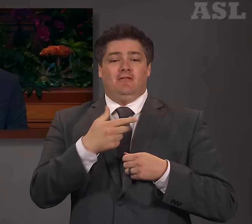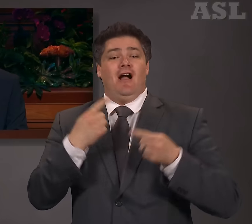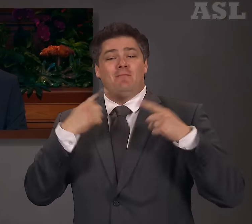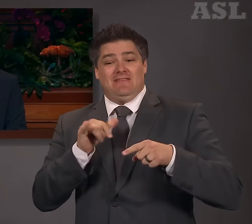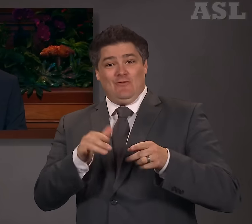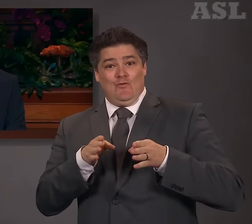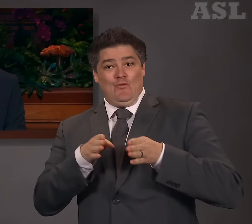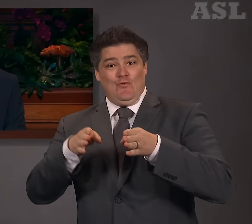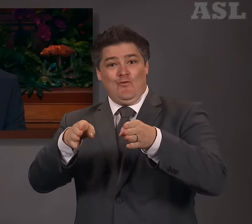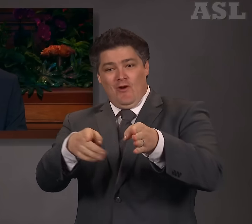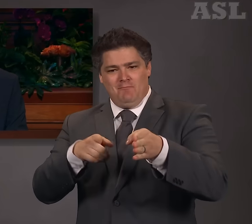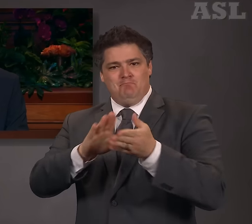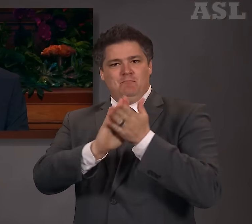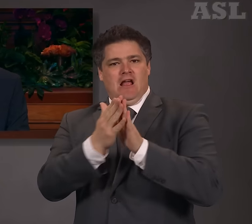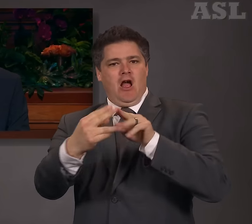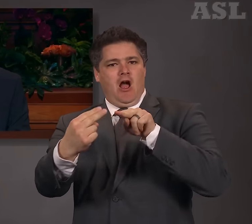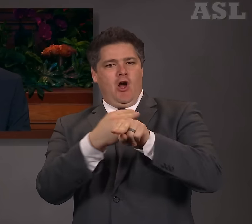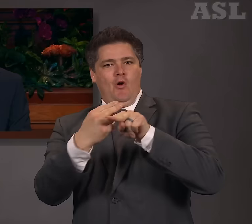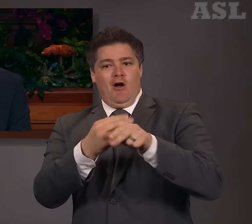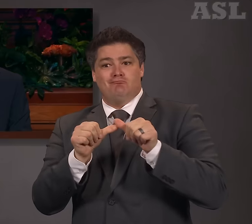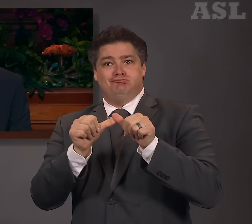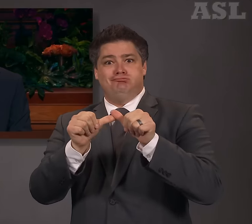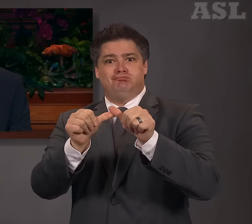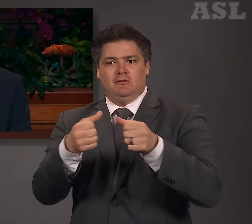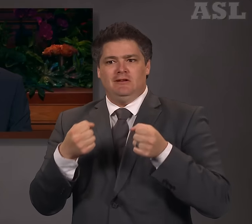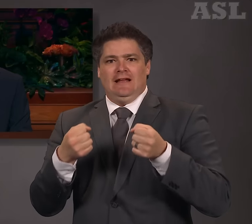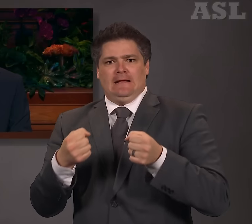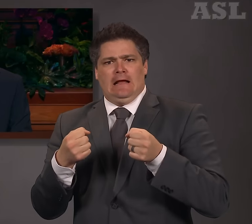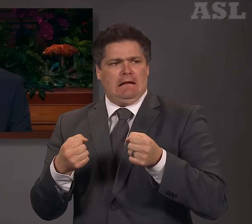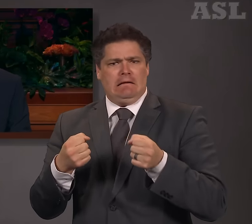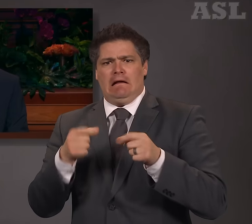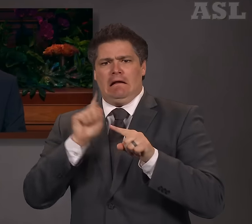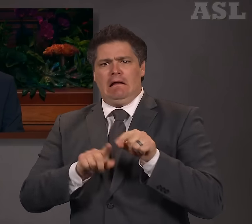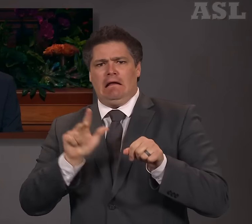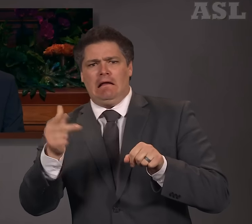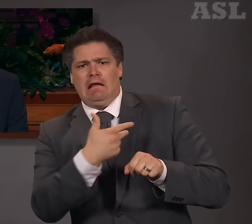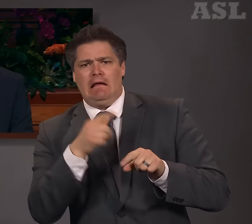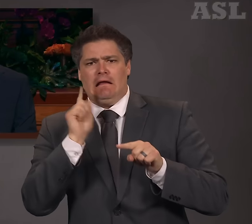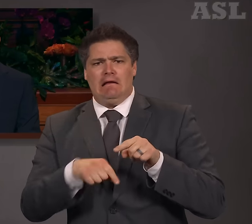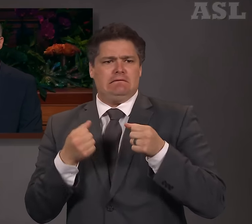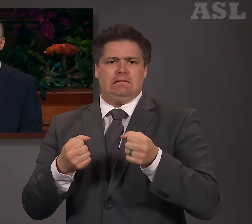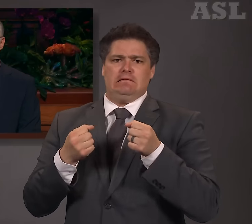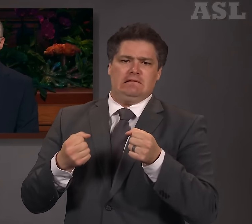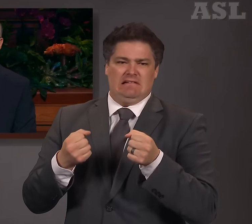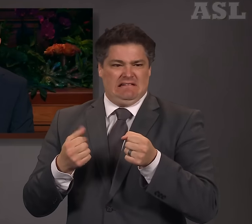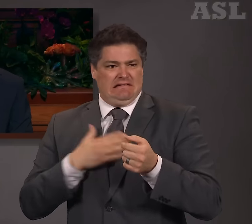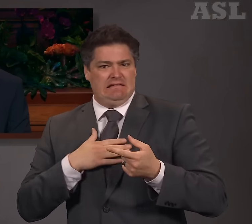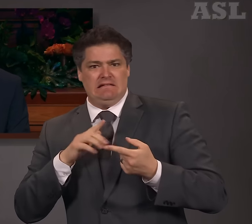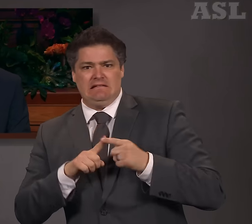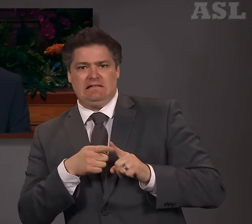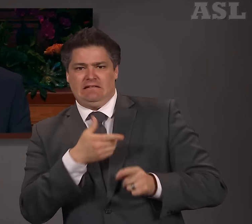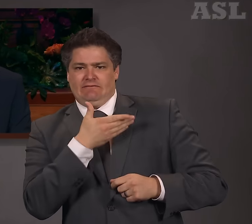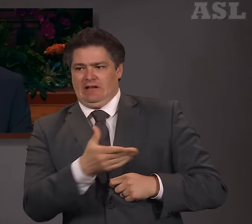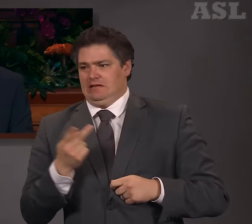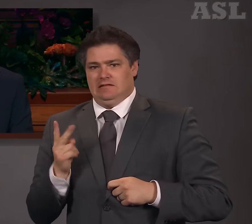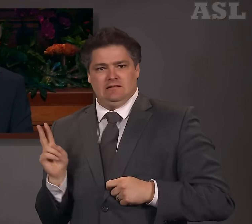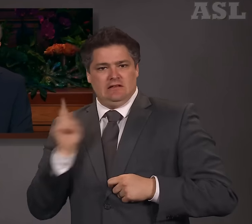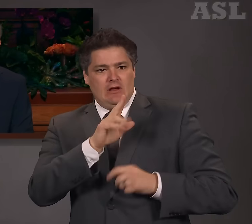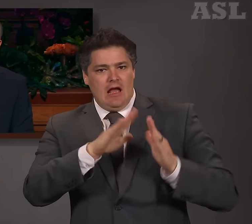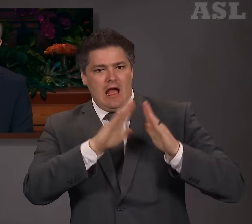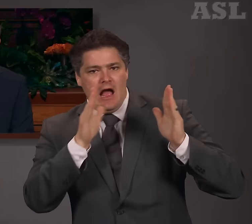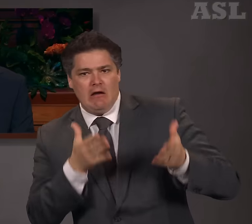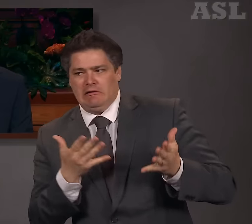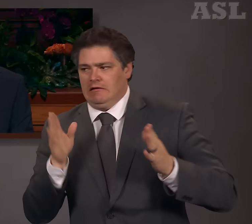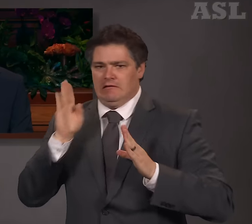an express highway for endless miles without being able to turn around again. We had received a